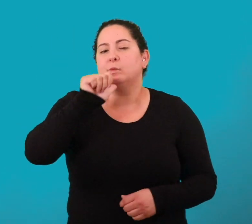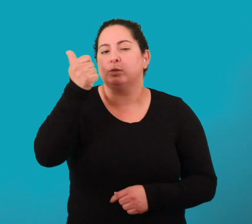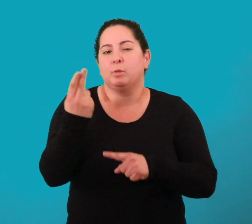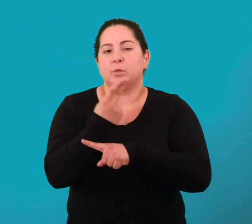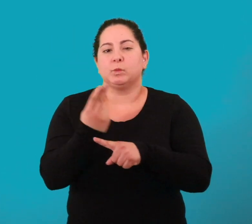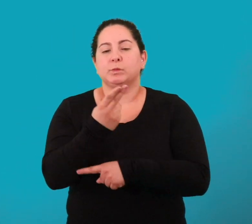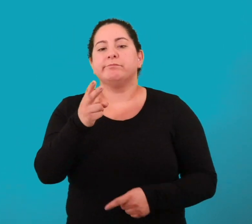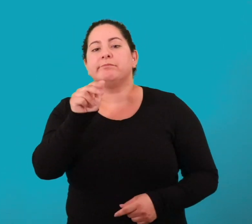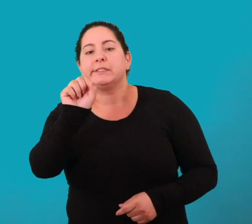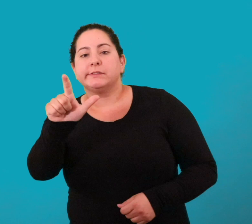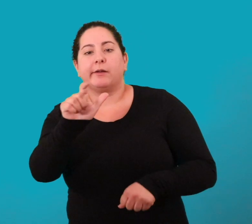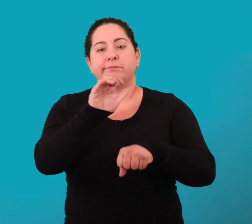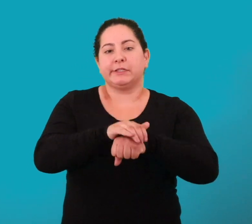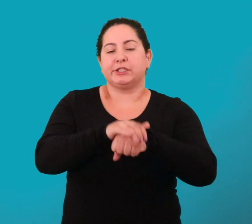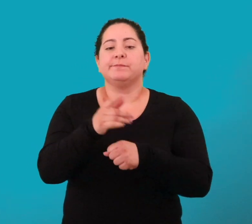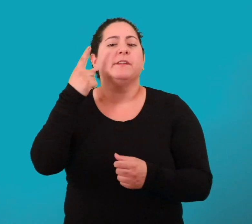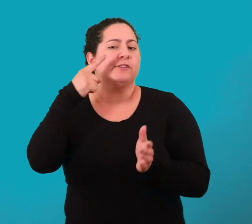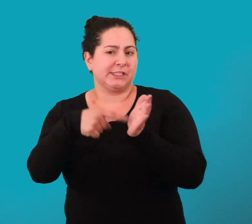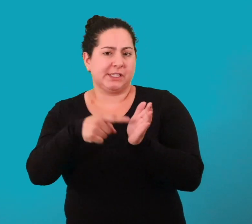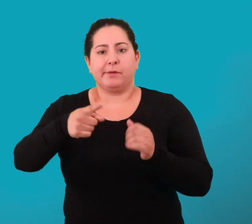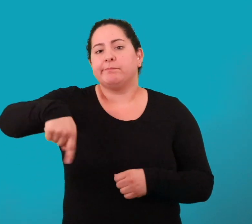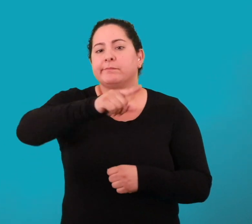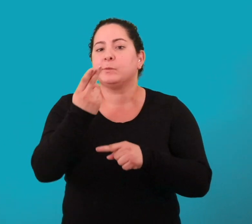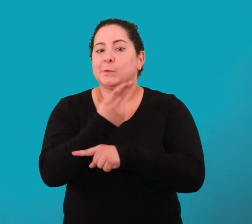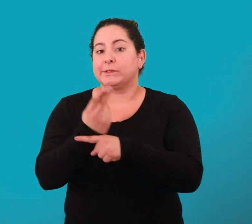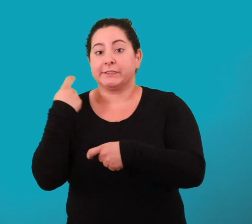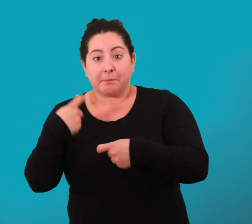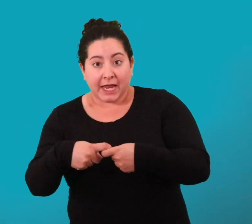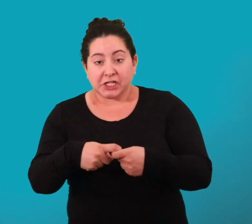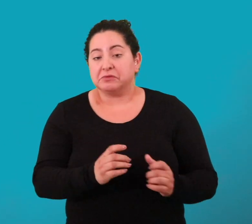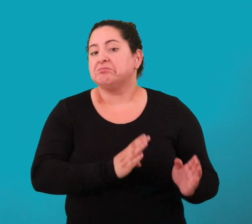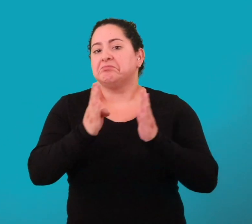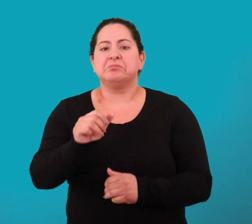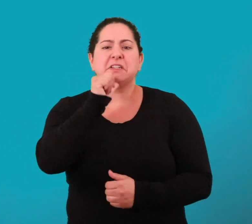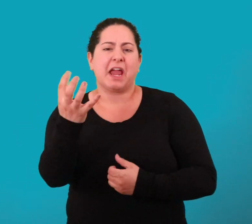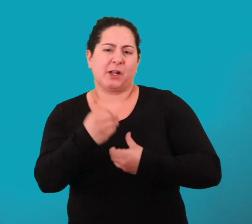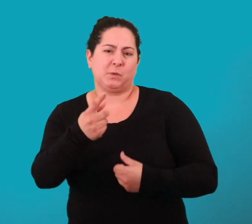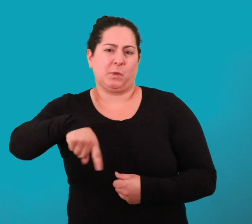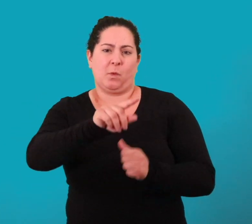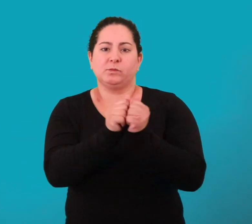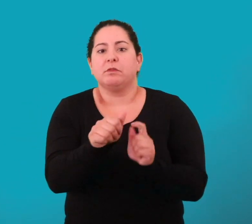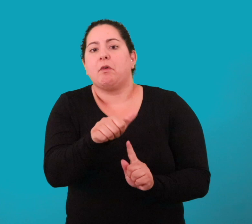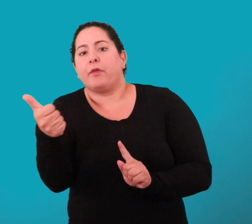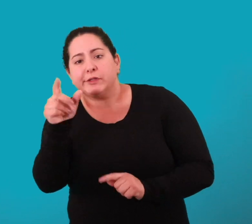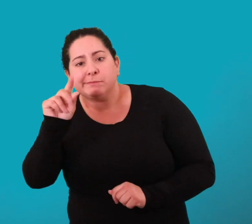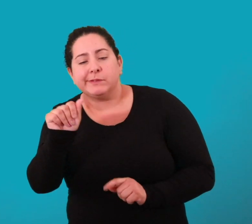Myth. The proposed law does not address the rights of non-English speaking children, children who are not eligible for special education, or children with